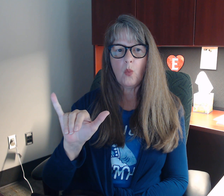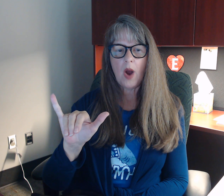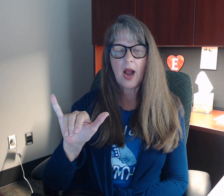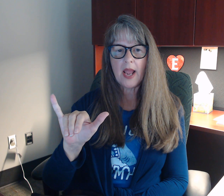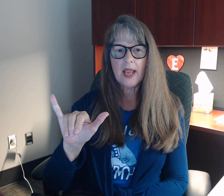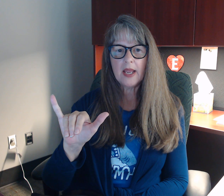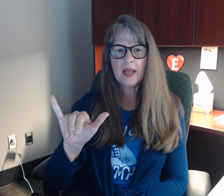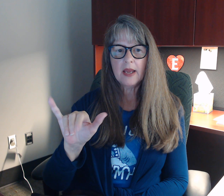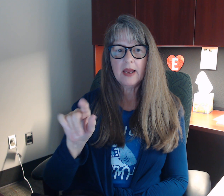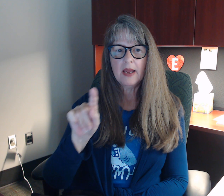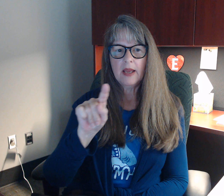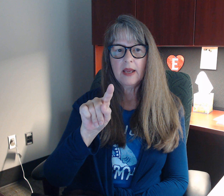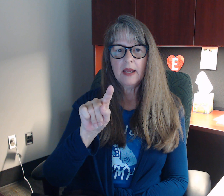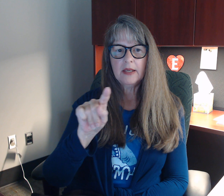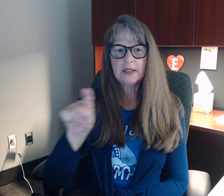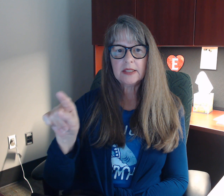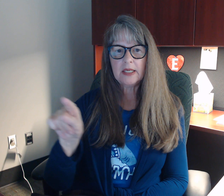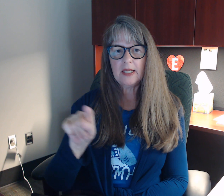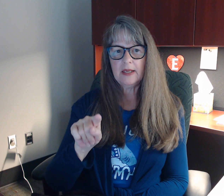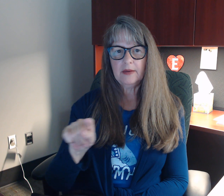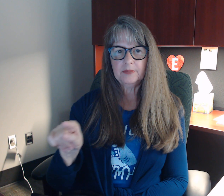Y, Z.